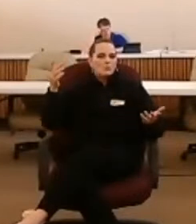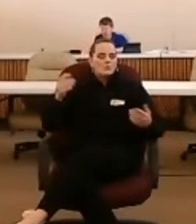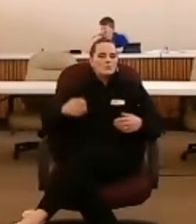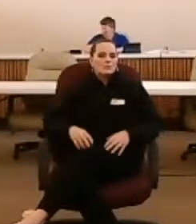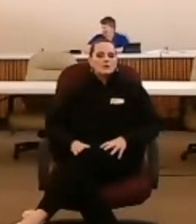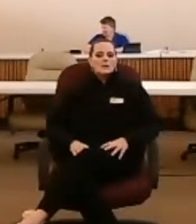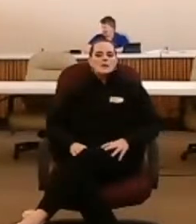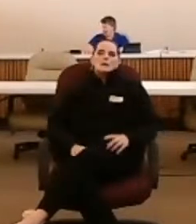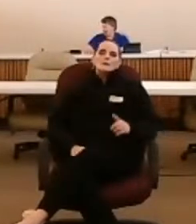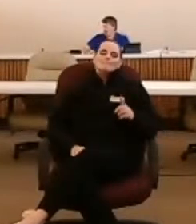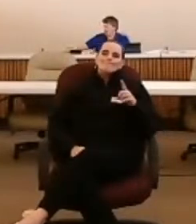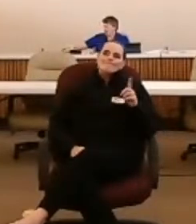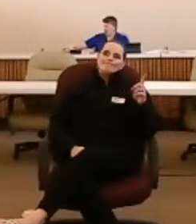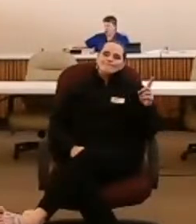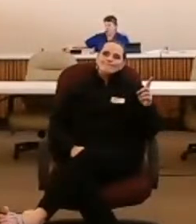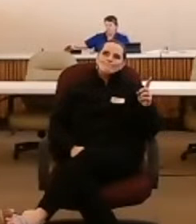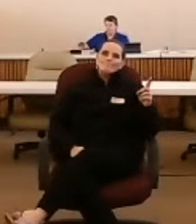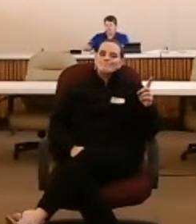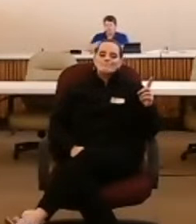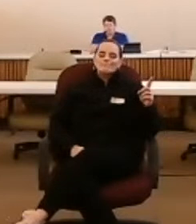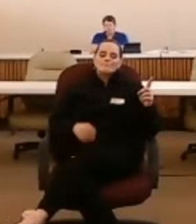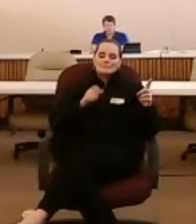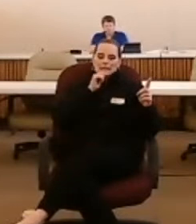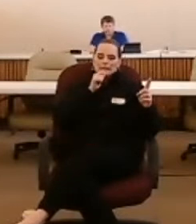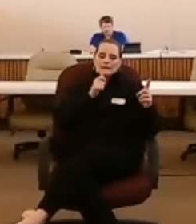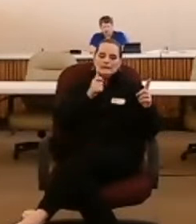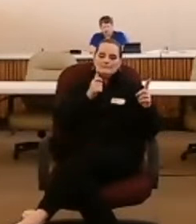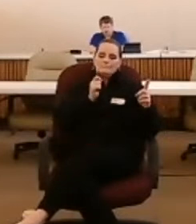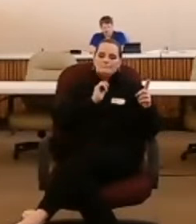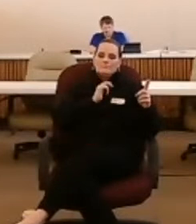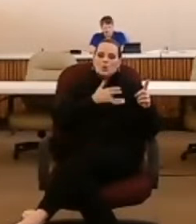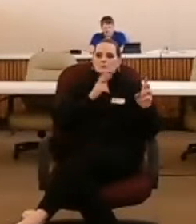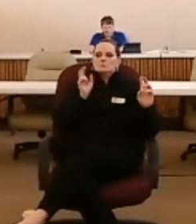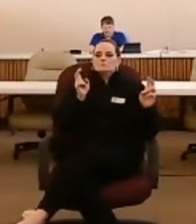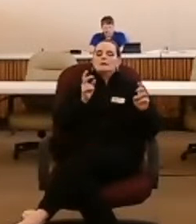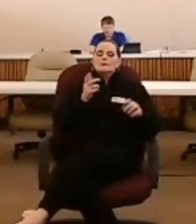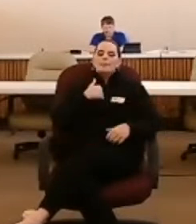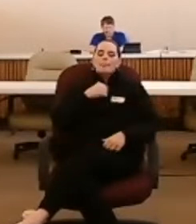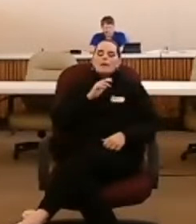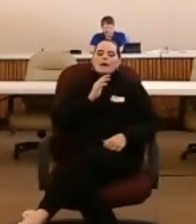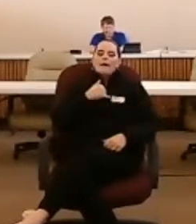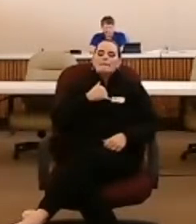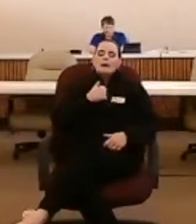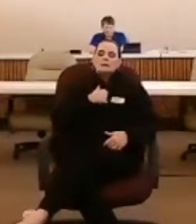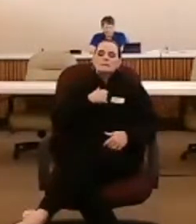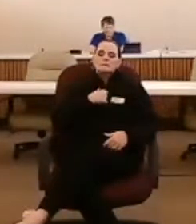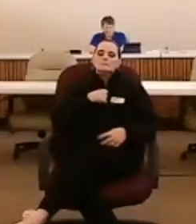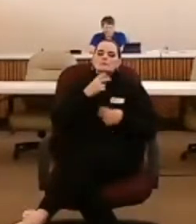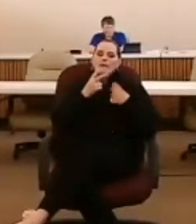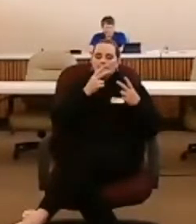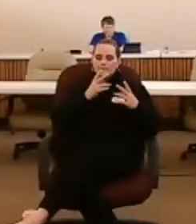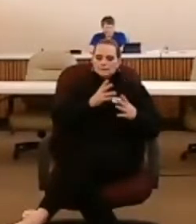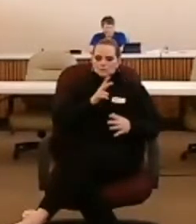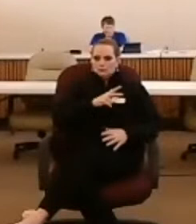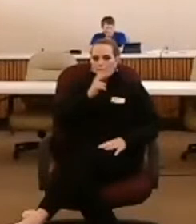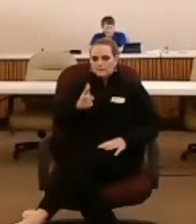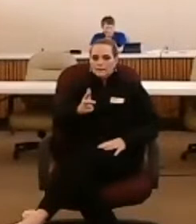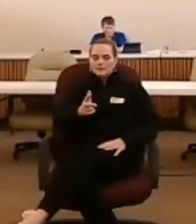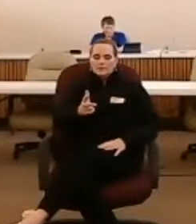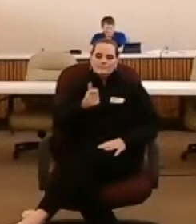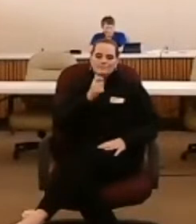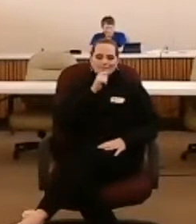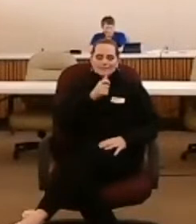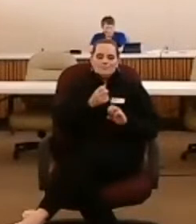It's not primarily us. I have had a visitor park there where it didn't make sense to park in the